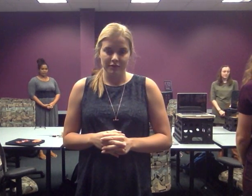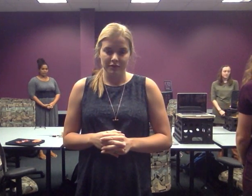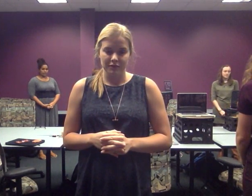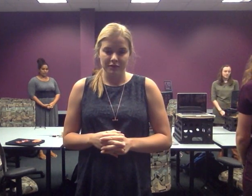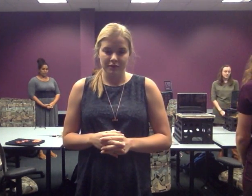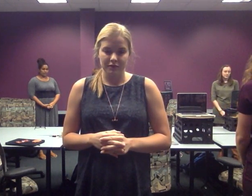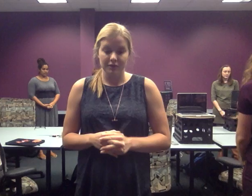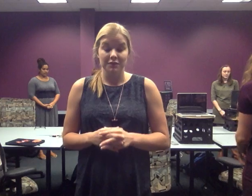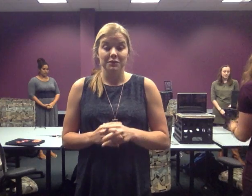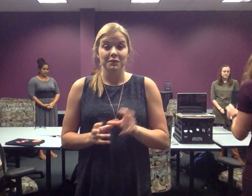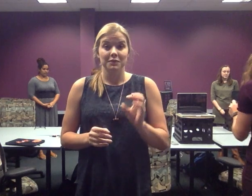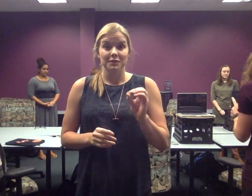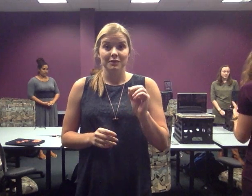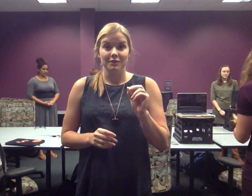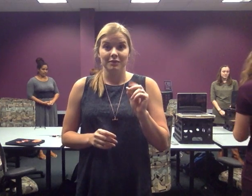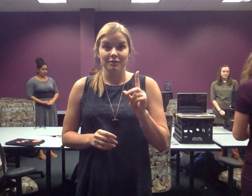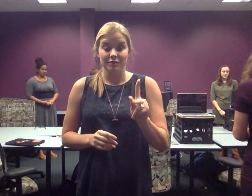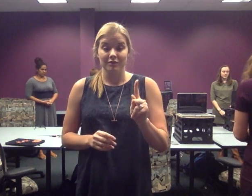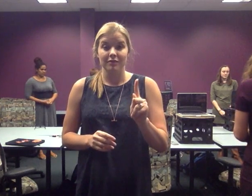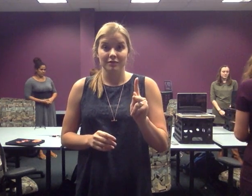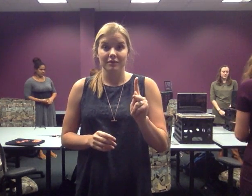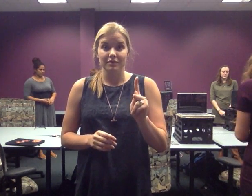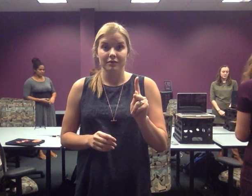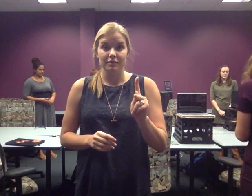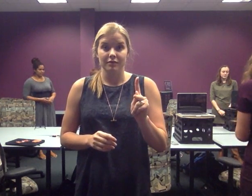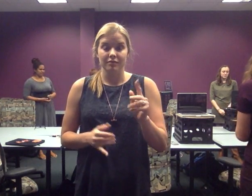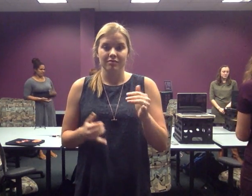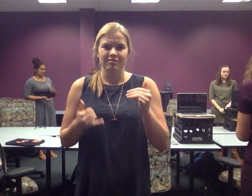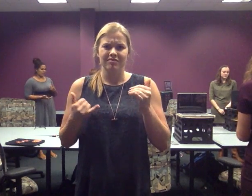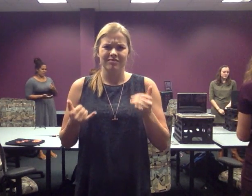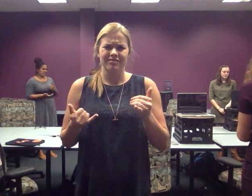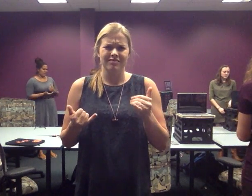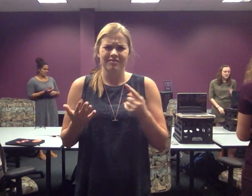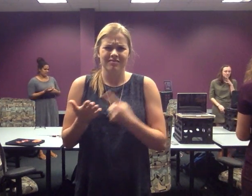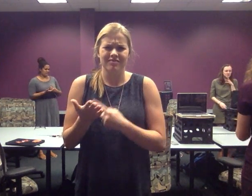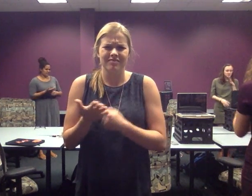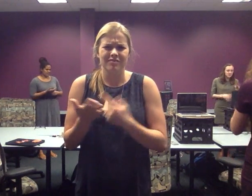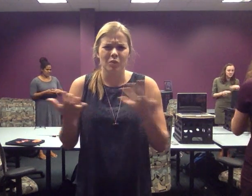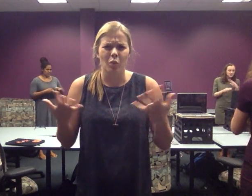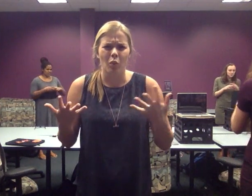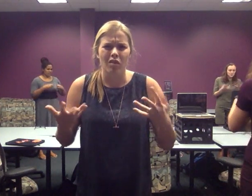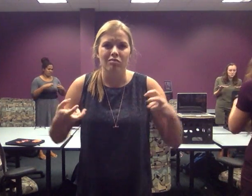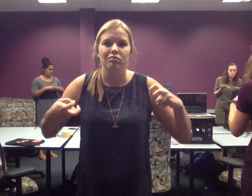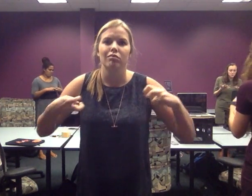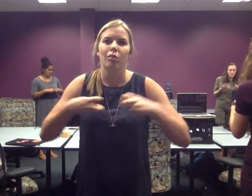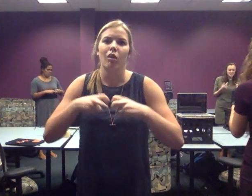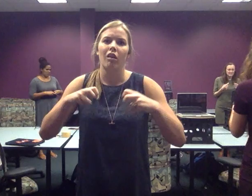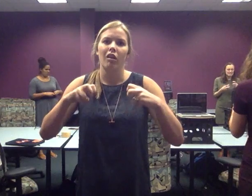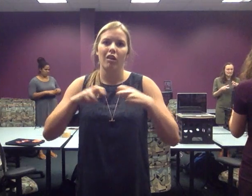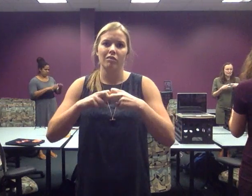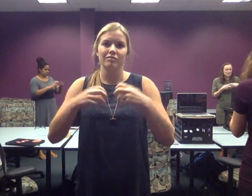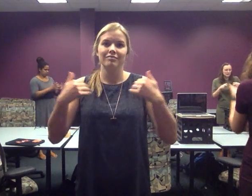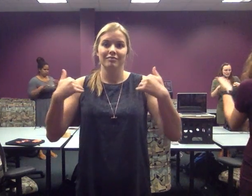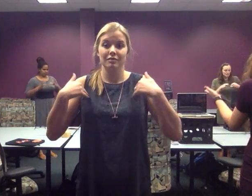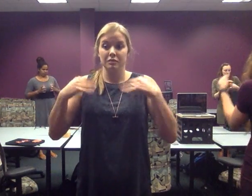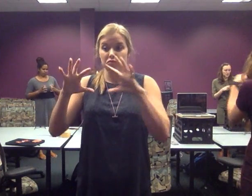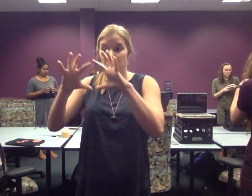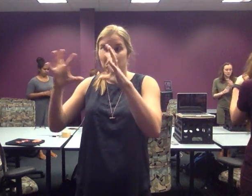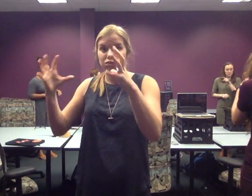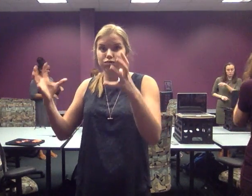All right. We're also going to talk about problems that both sides had right now. So we have the British side, and